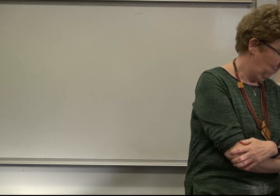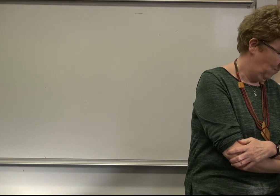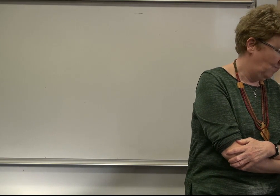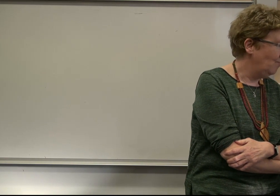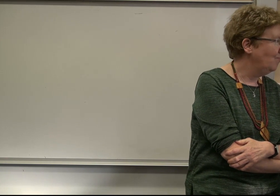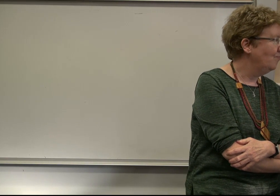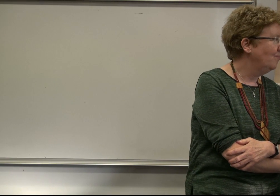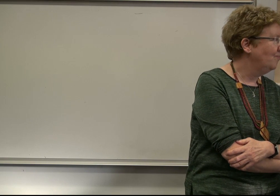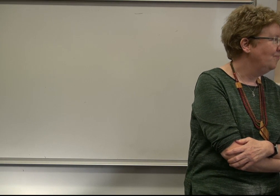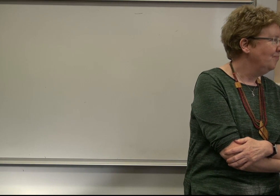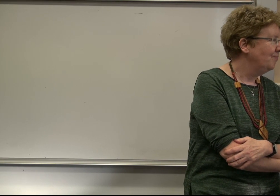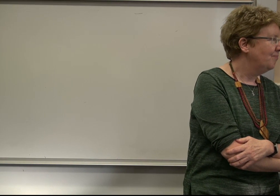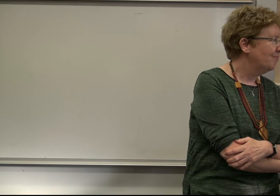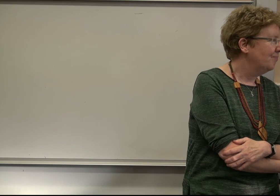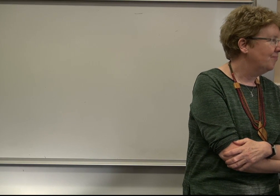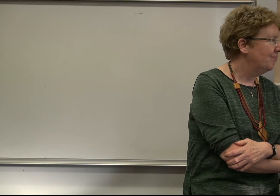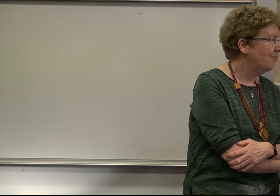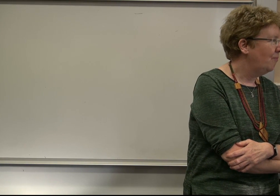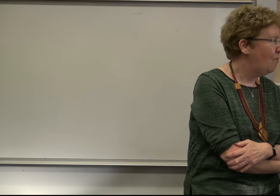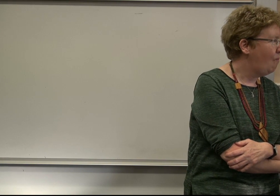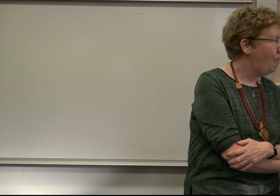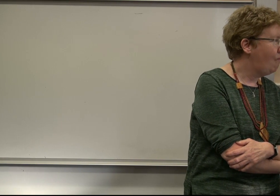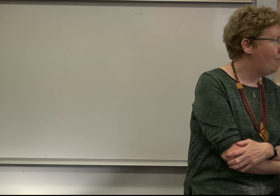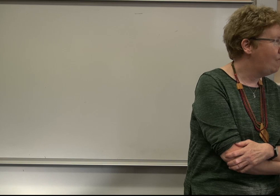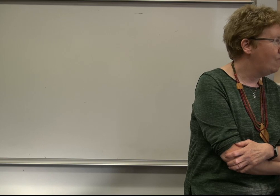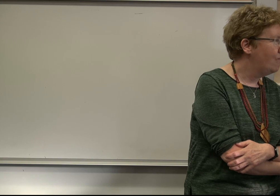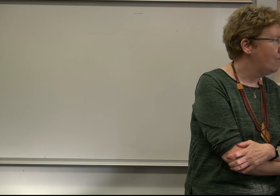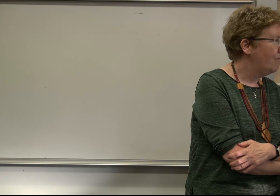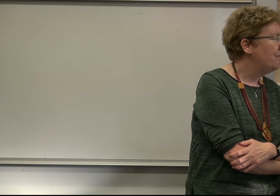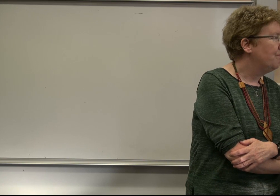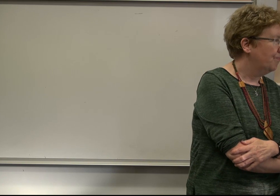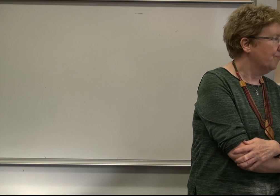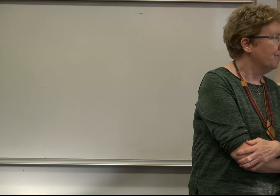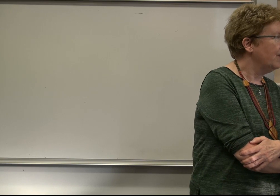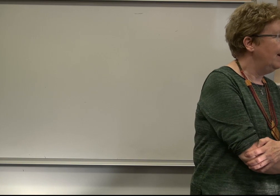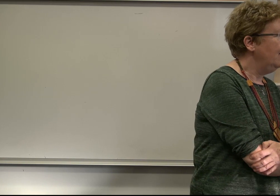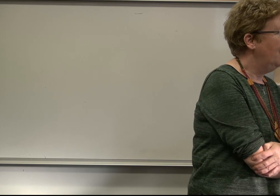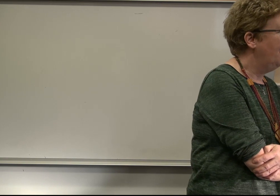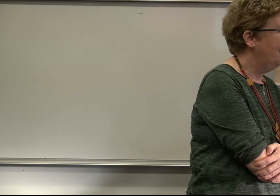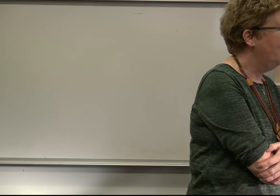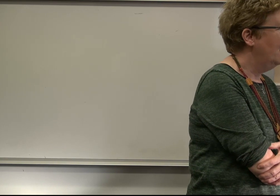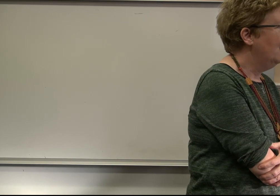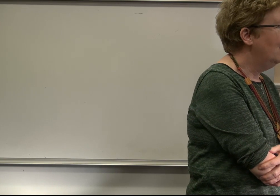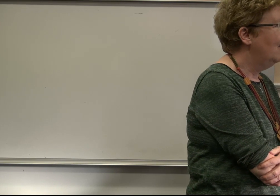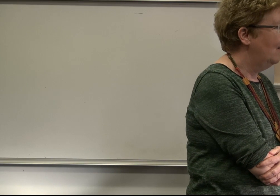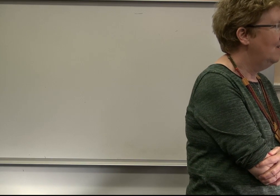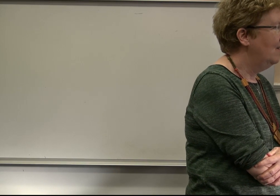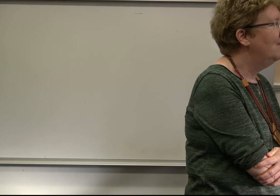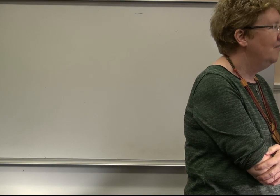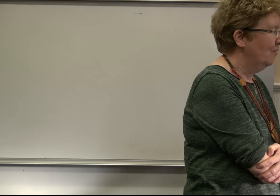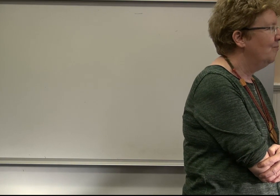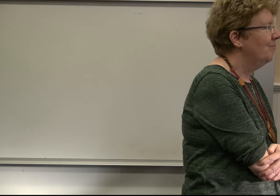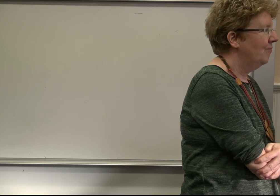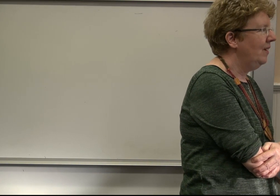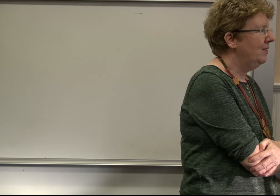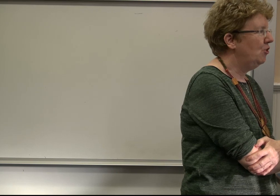So yeah, it's yeah, it looks like it's. I've been trying to get hold of Greg Blue. Yeah. Because we're trying to work on this finish off